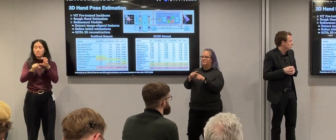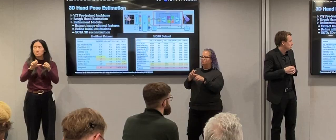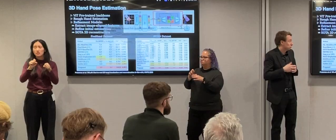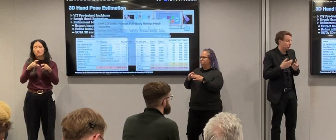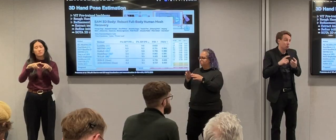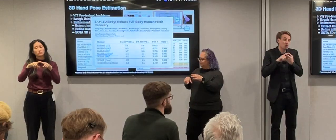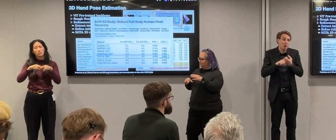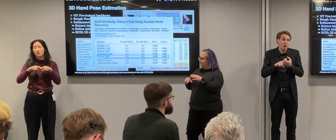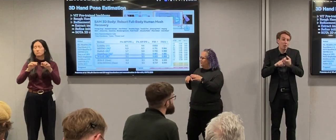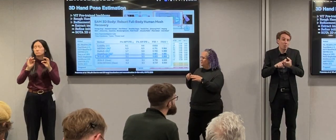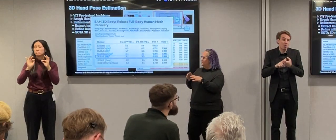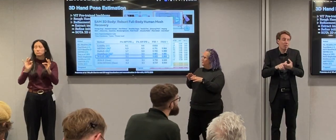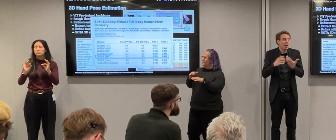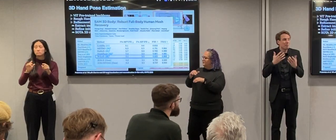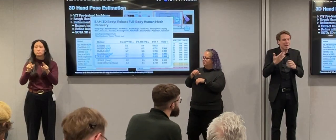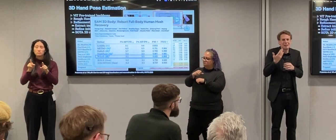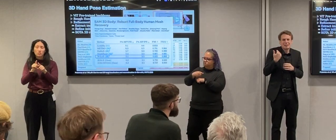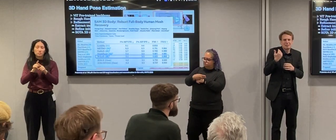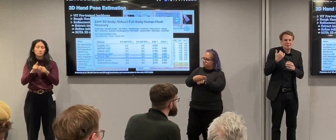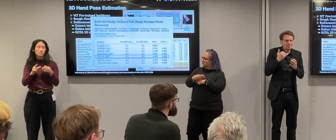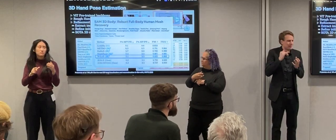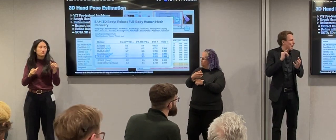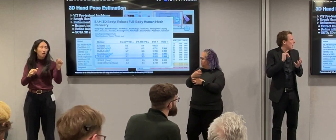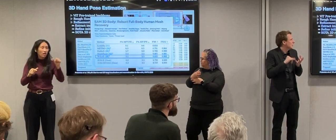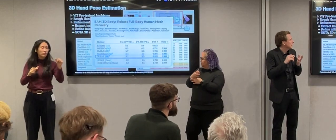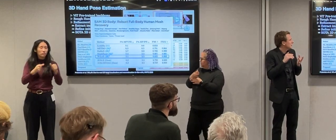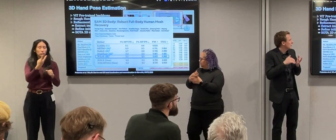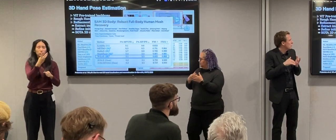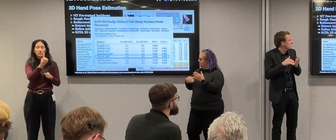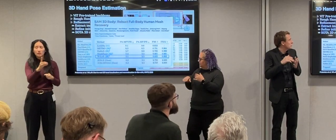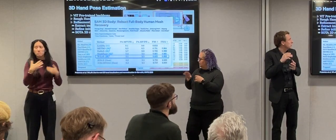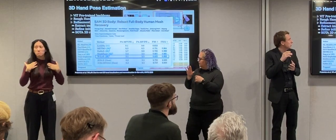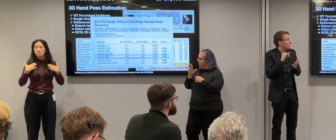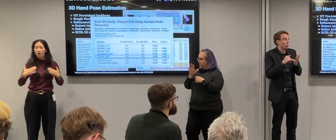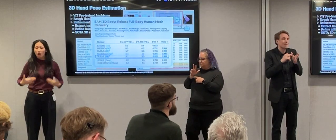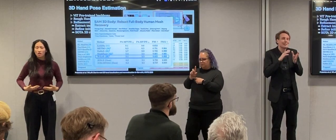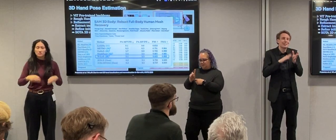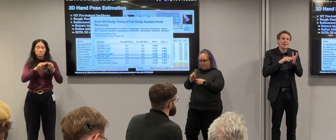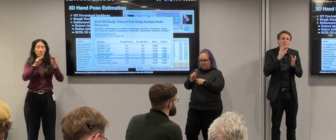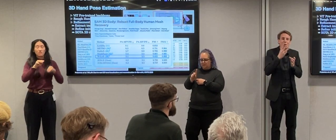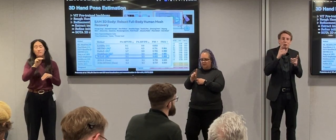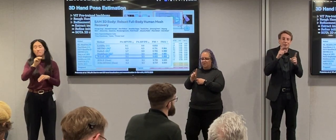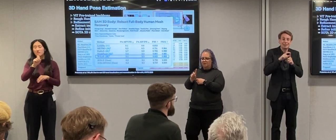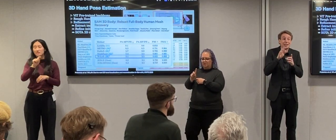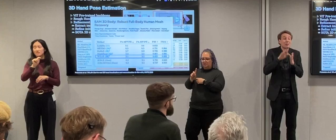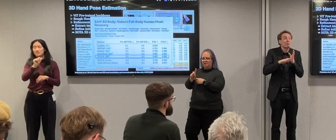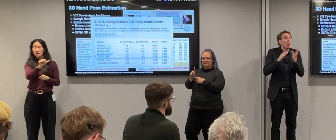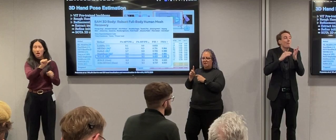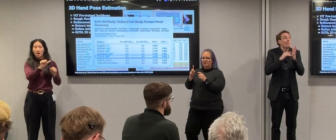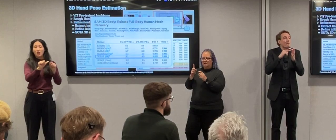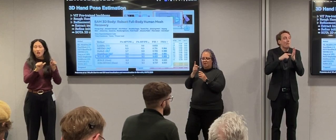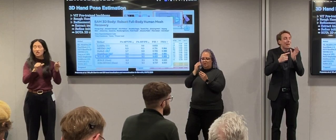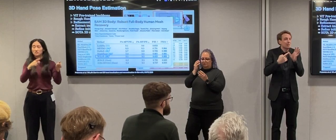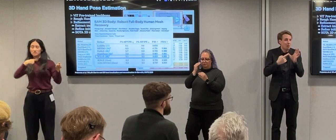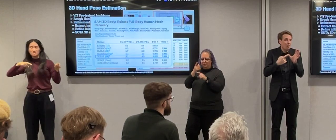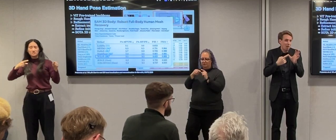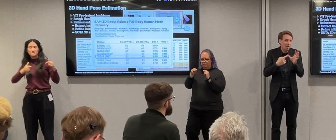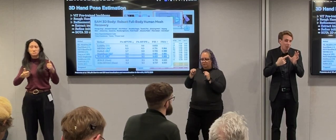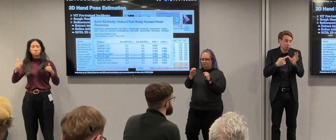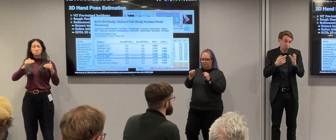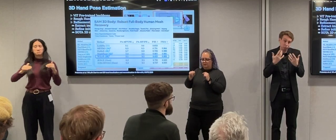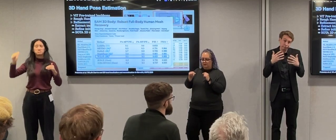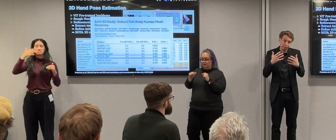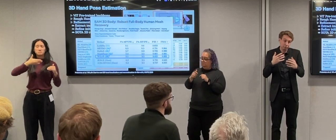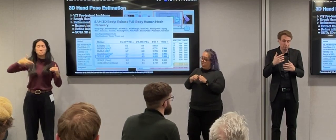even the recent Some 3D body model from Meta. So in terms of hand